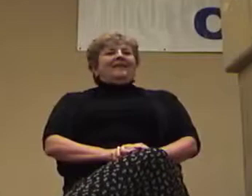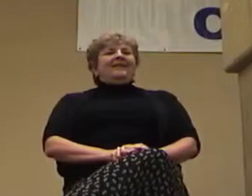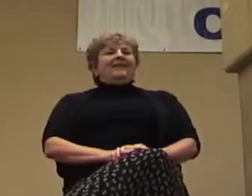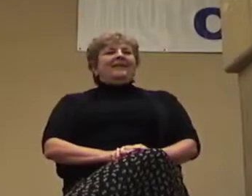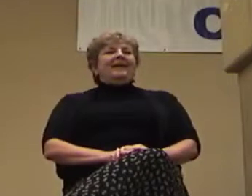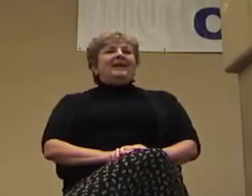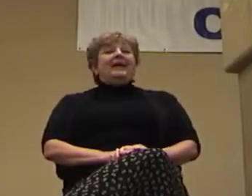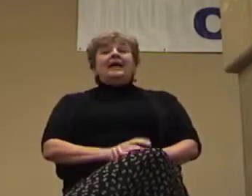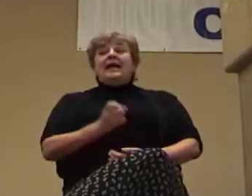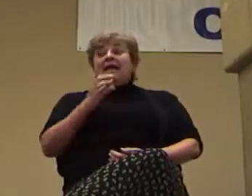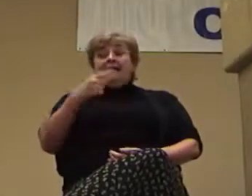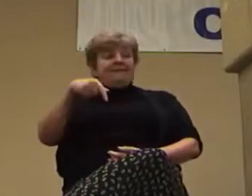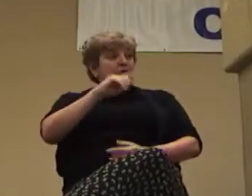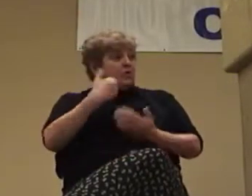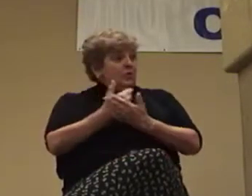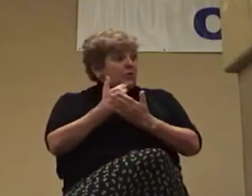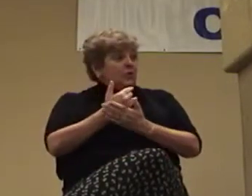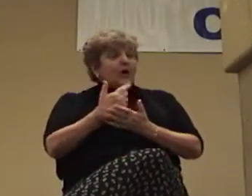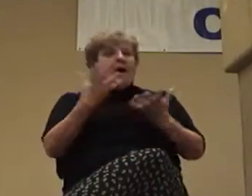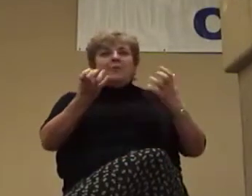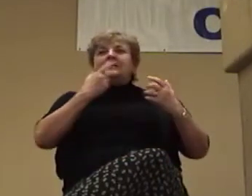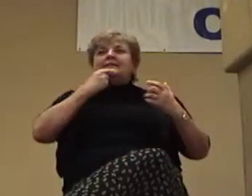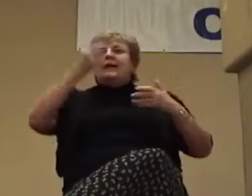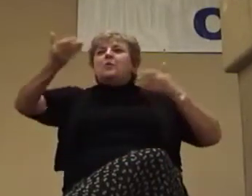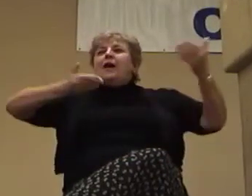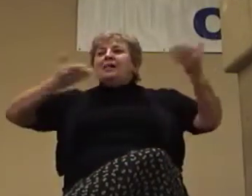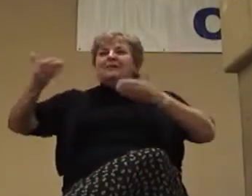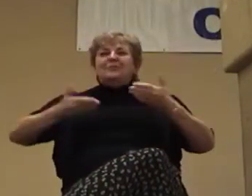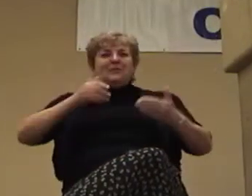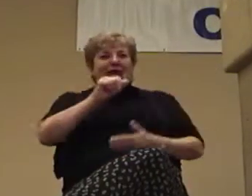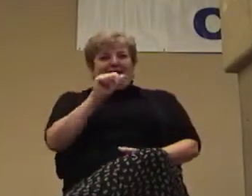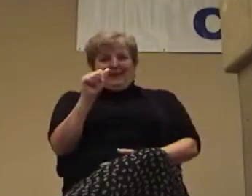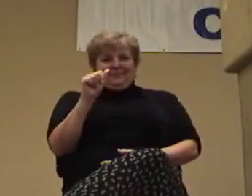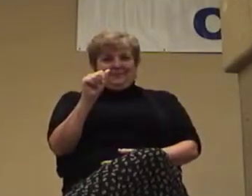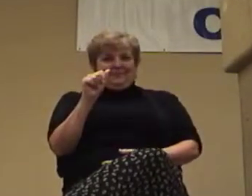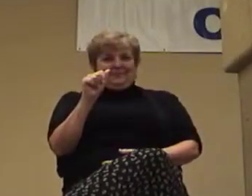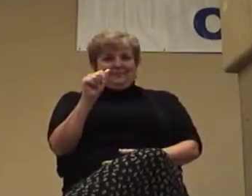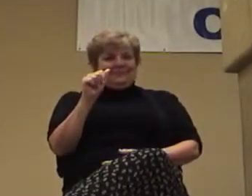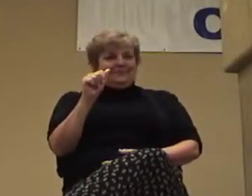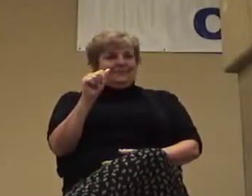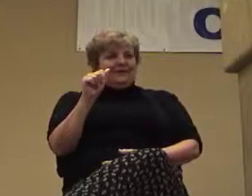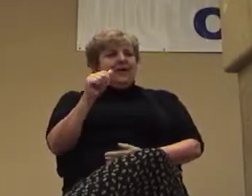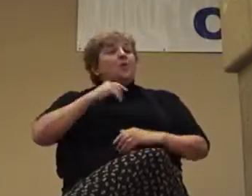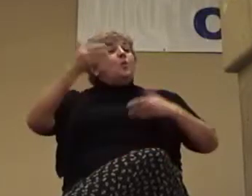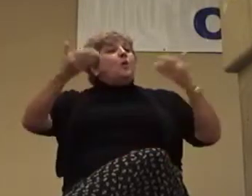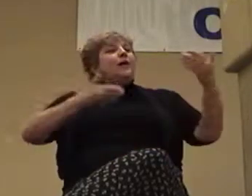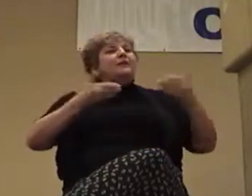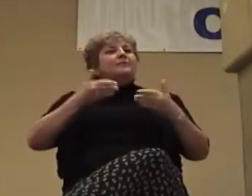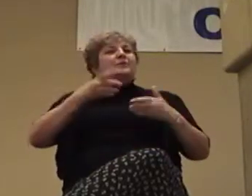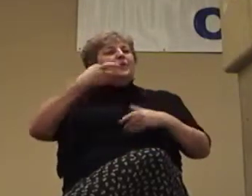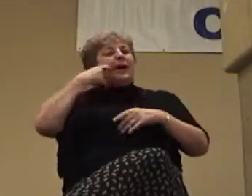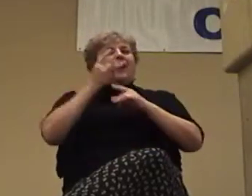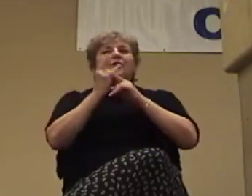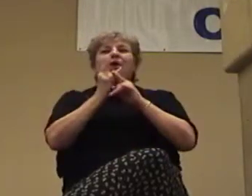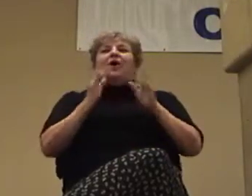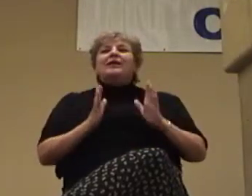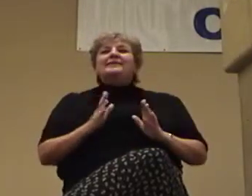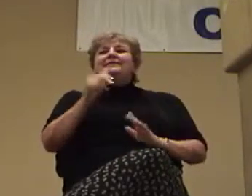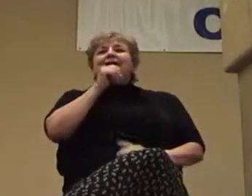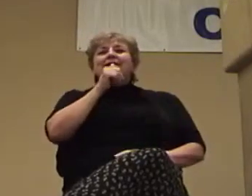if you're new, I want to welcome you to Alcoholics Anonymous. Welcome to Alcoholics Anonymous. You've been given the keys of the kingdom.